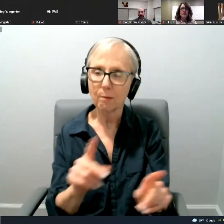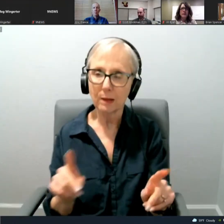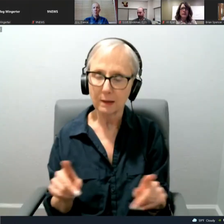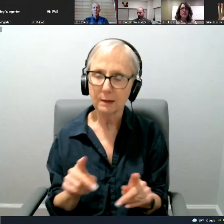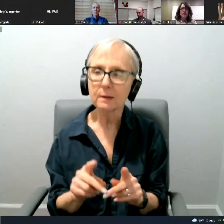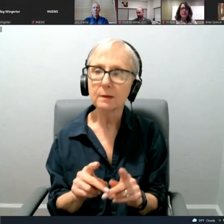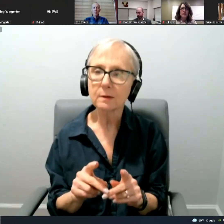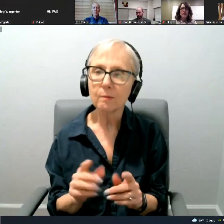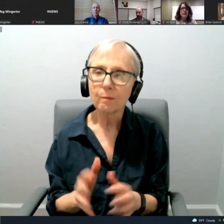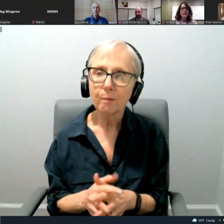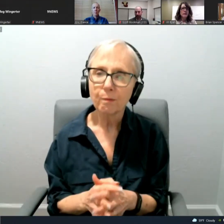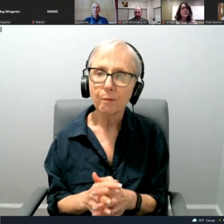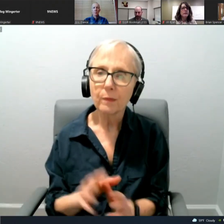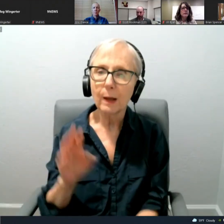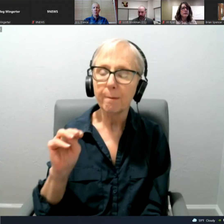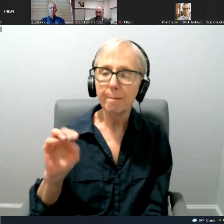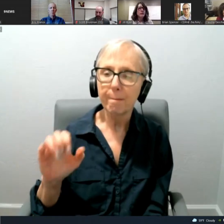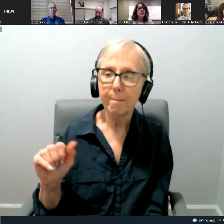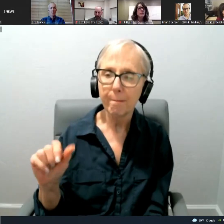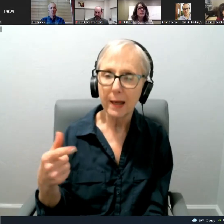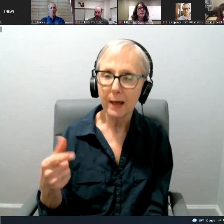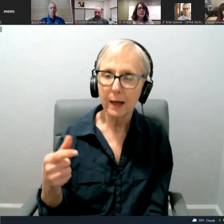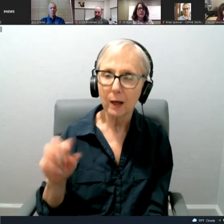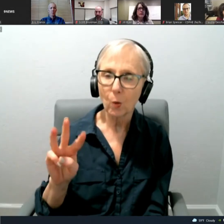Let's go back to Meg Wingerter.